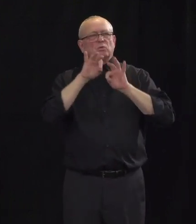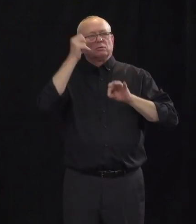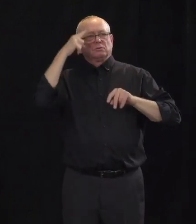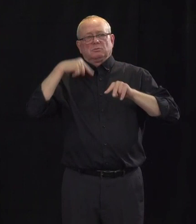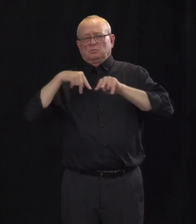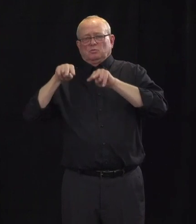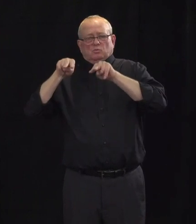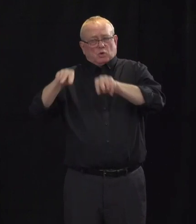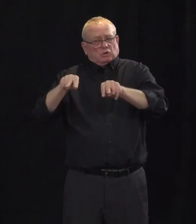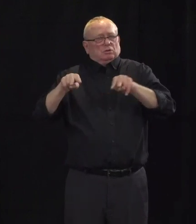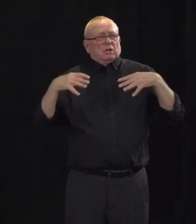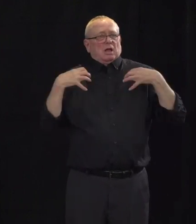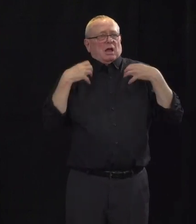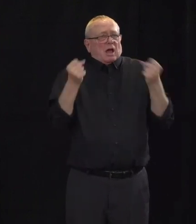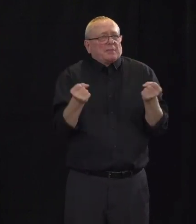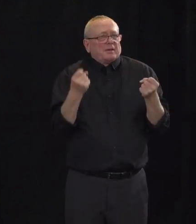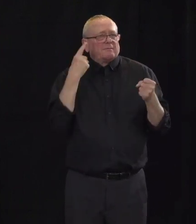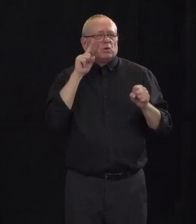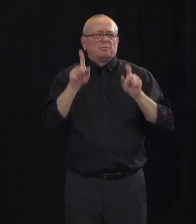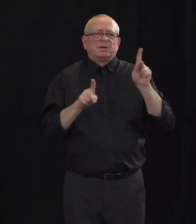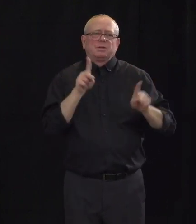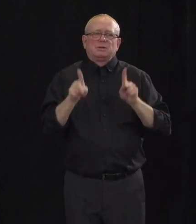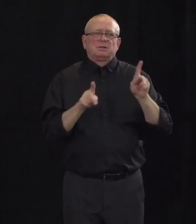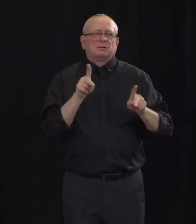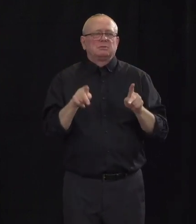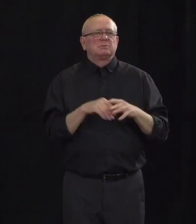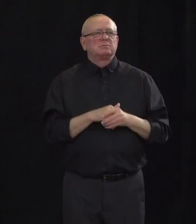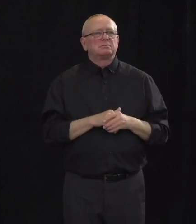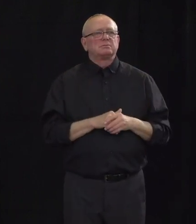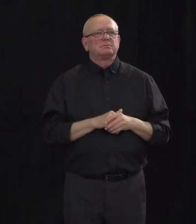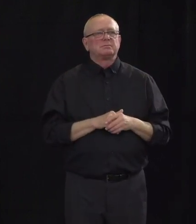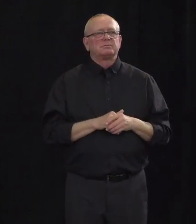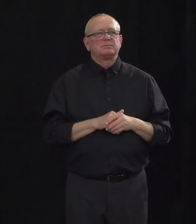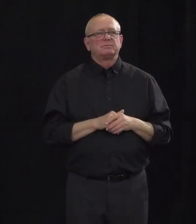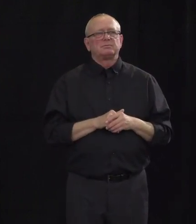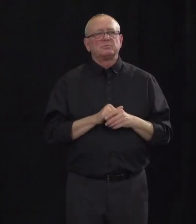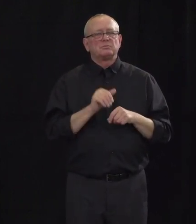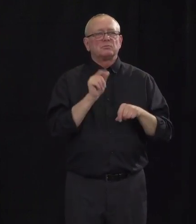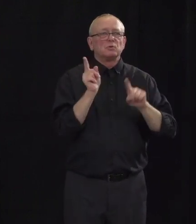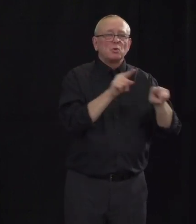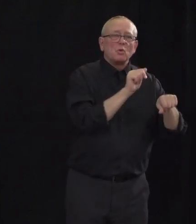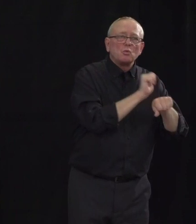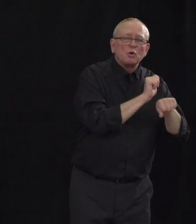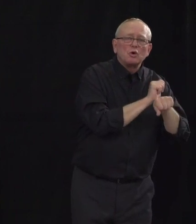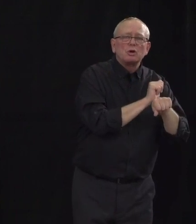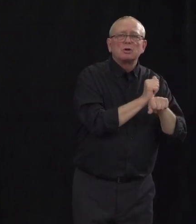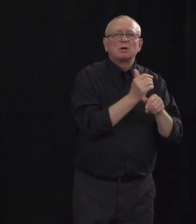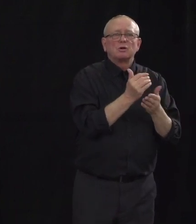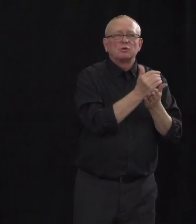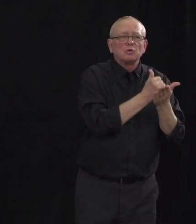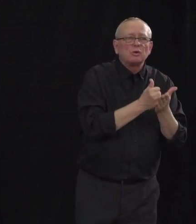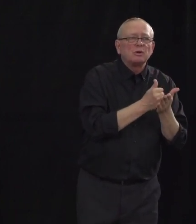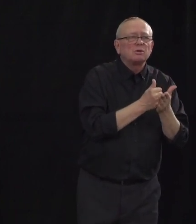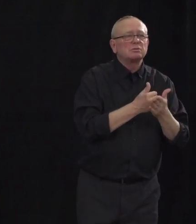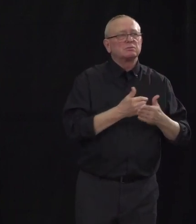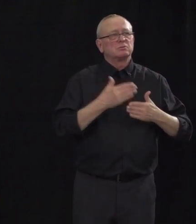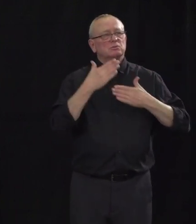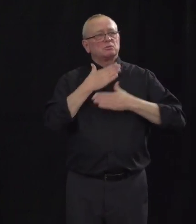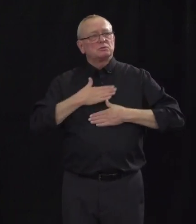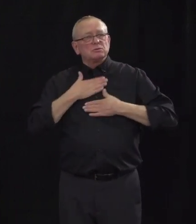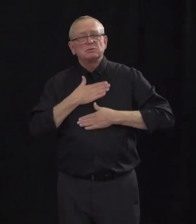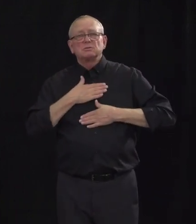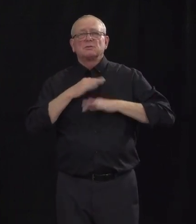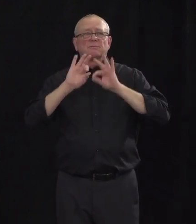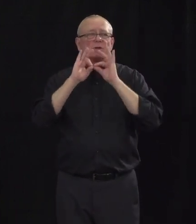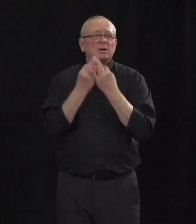to the ability to go to work, earn a living, enjoy time with friends and family, over